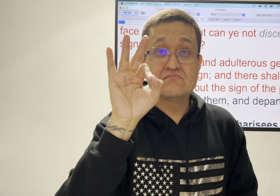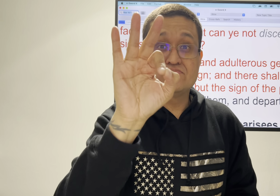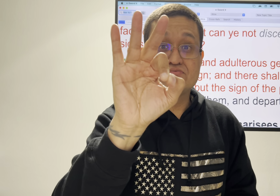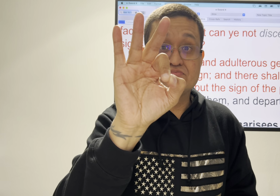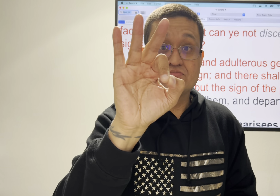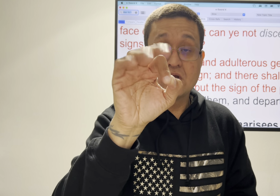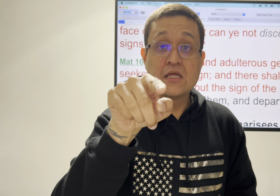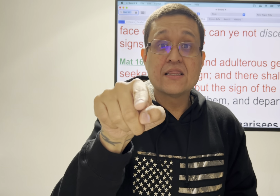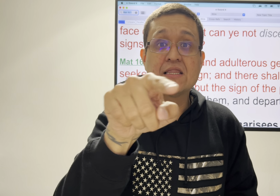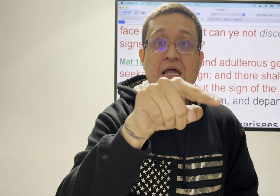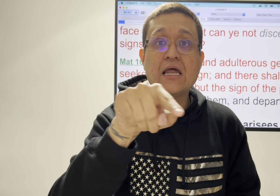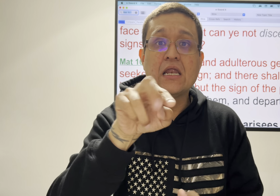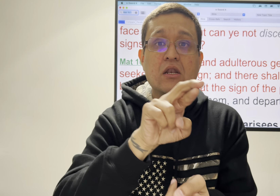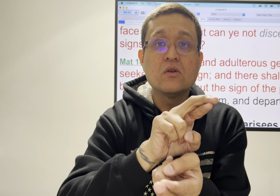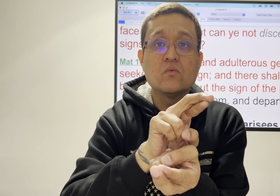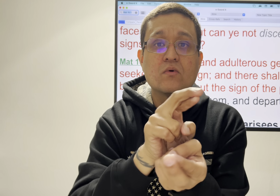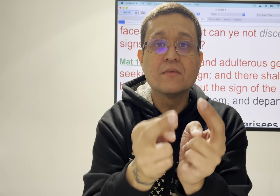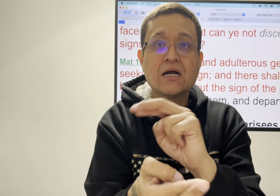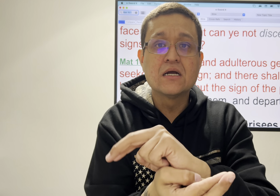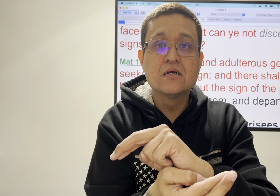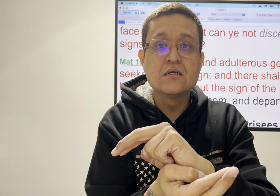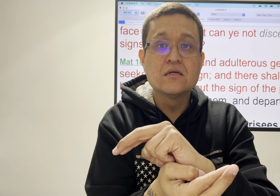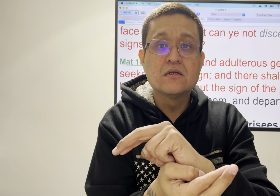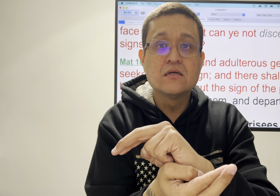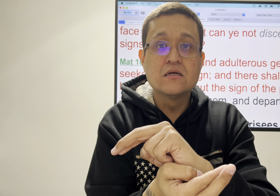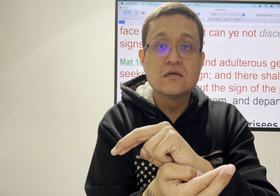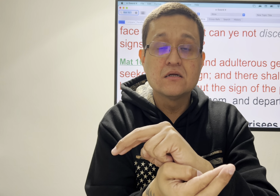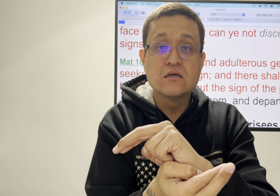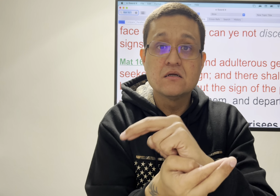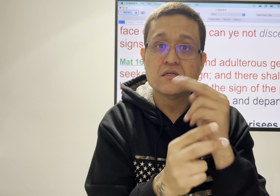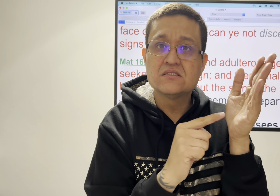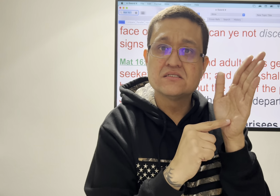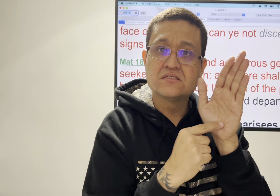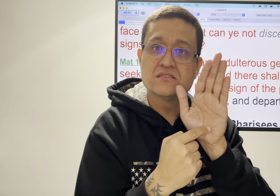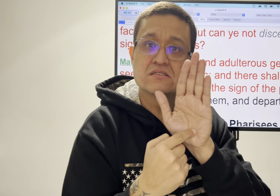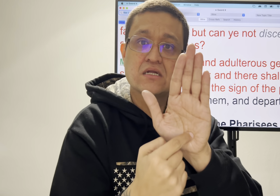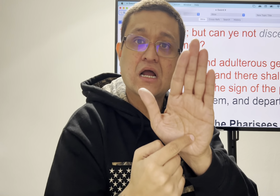And when he was free from that fish, he went ahead and preached to that city